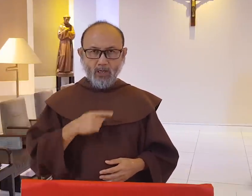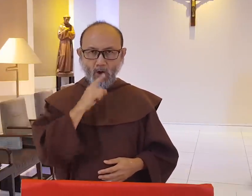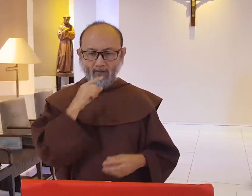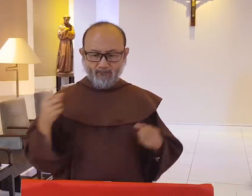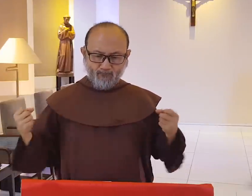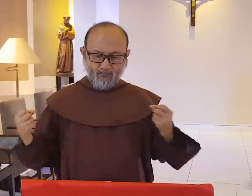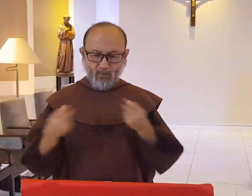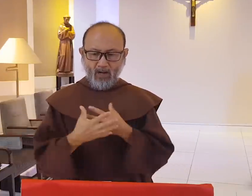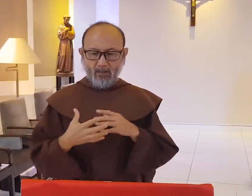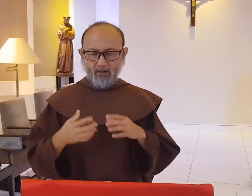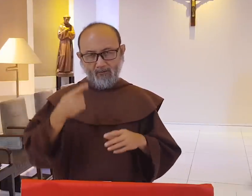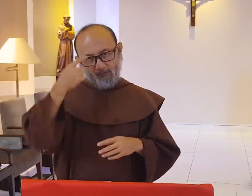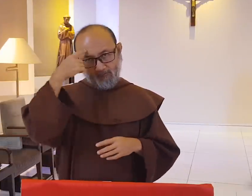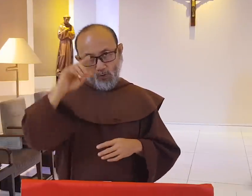our homes.